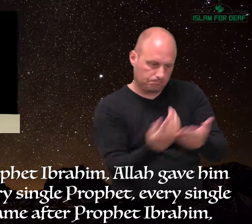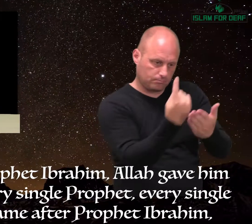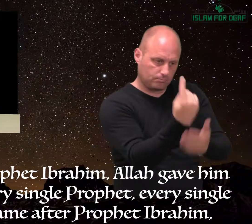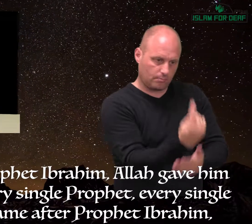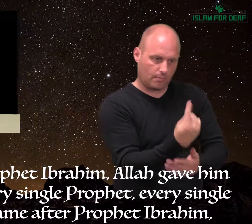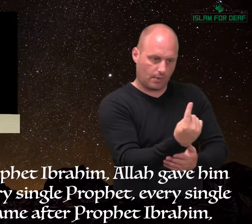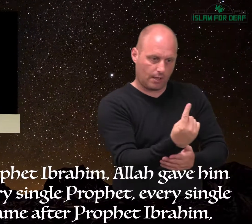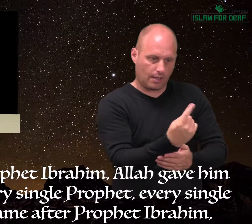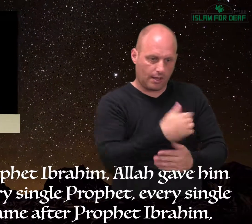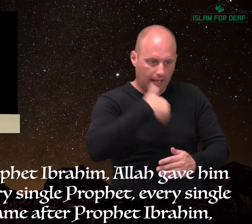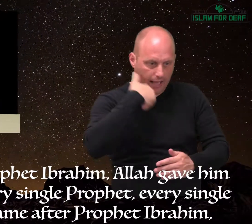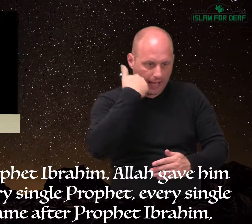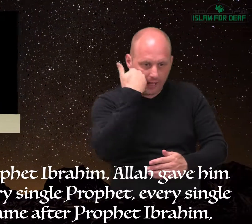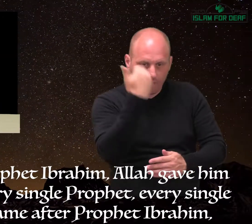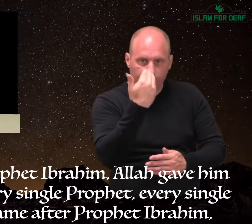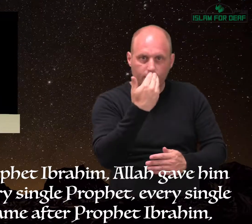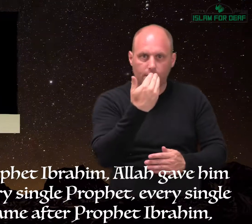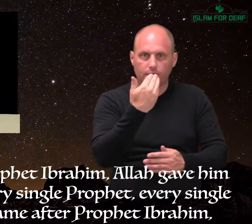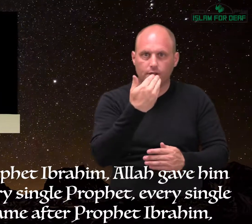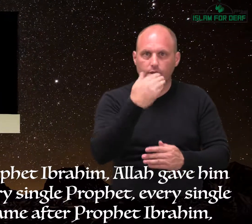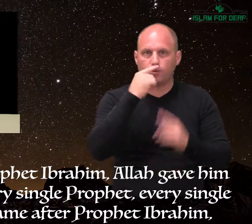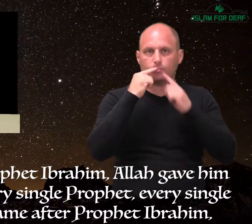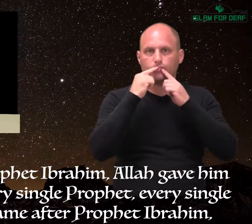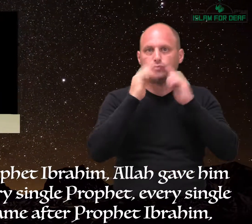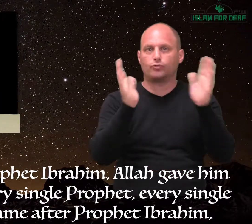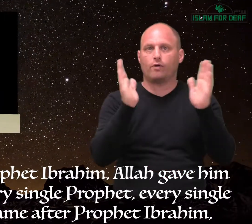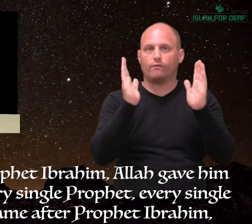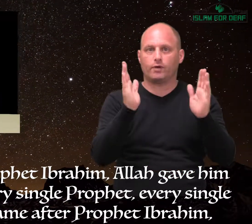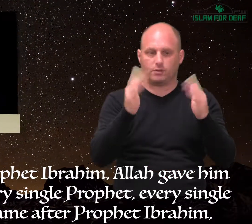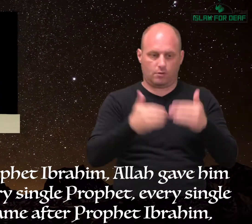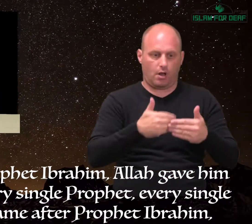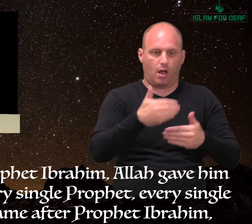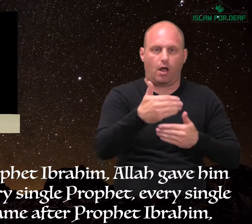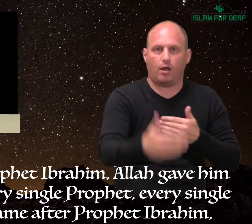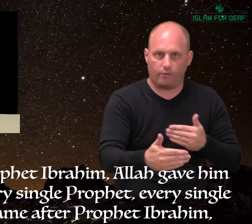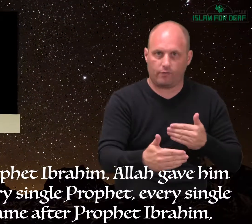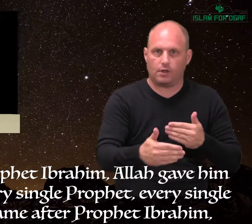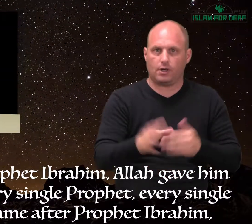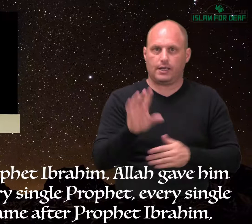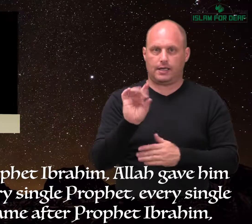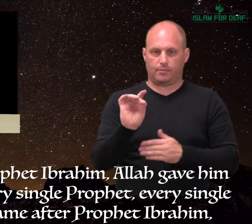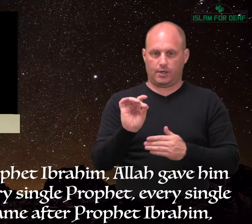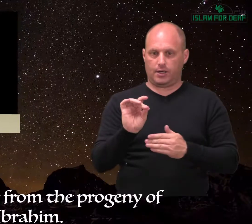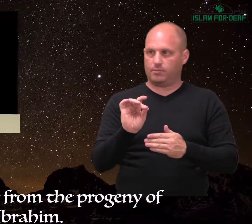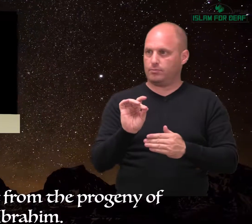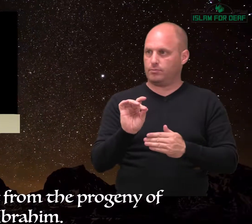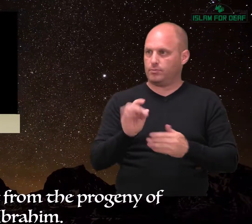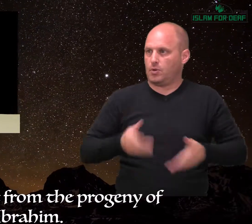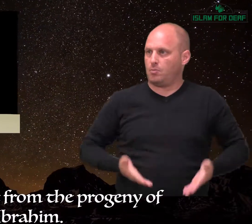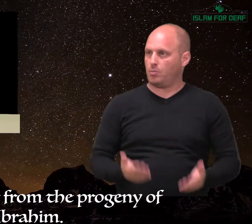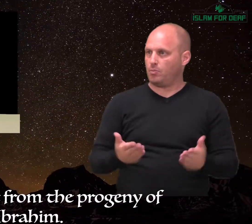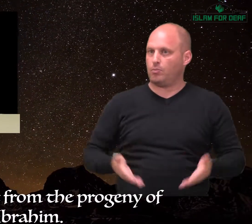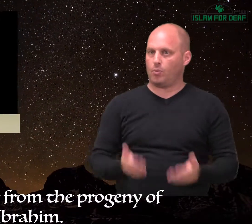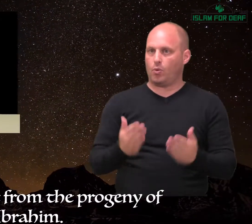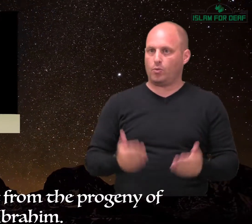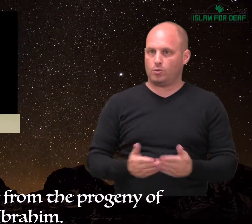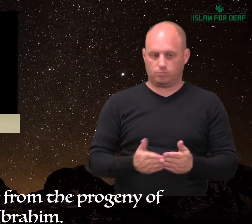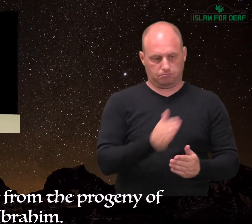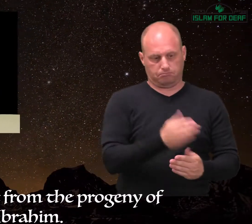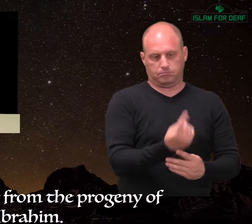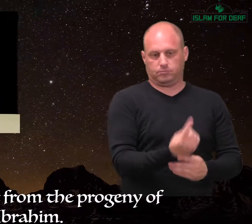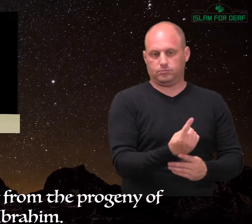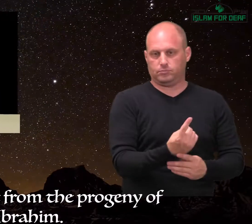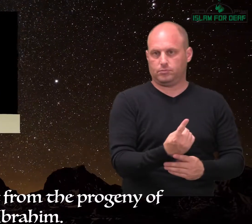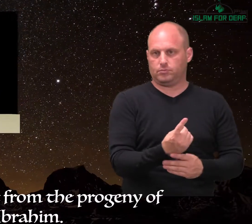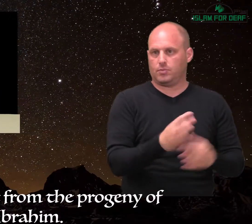every single prophet, every single messenger who came after Prophet Ibrahim, they all came from the progeny of